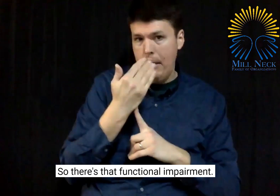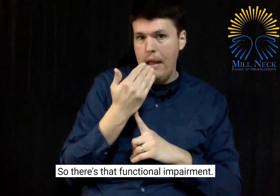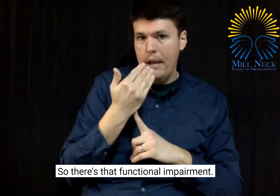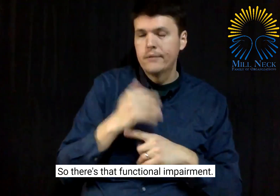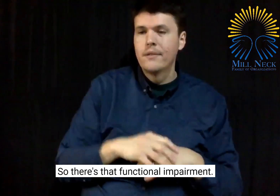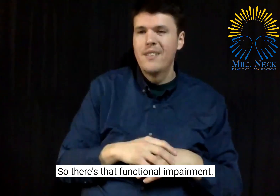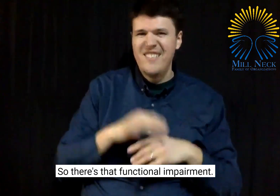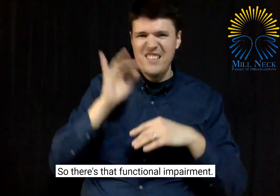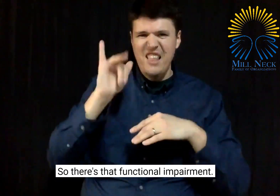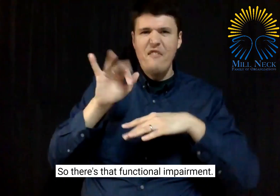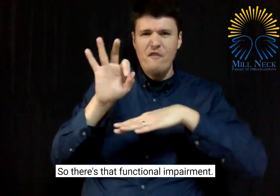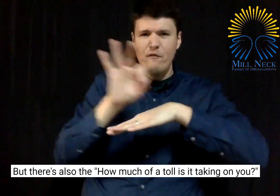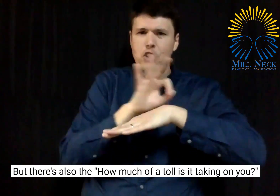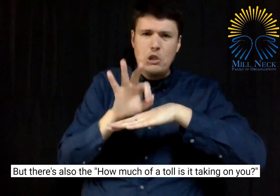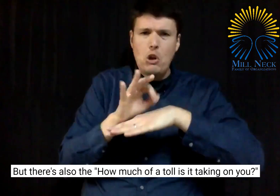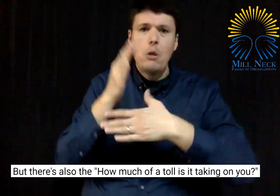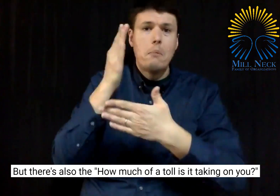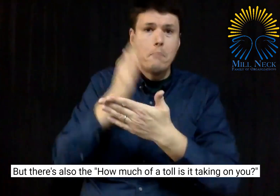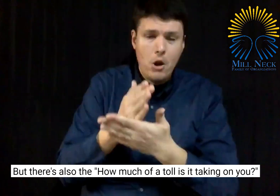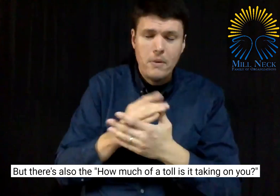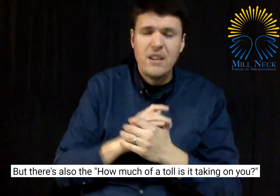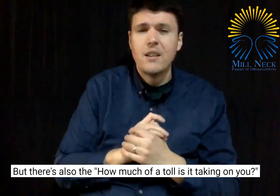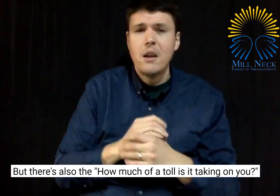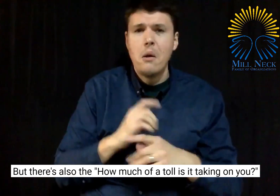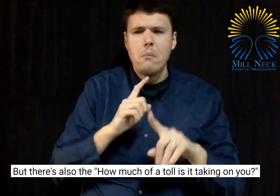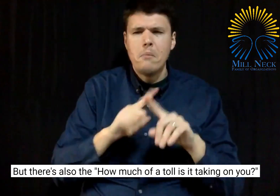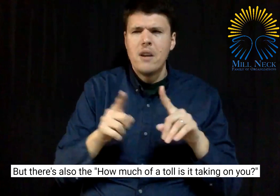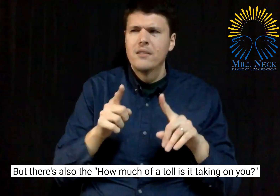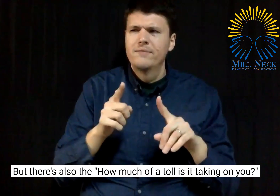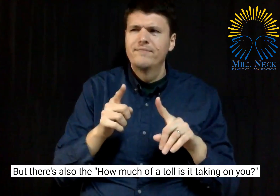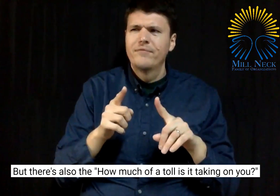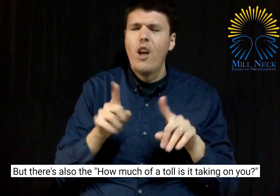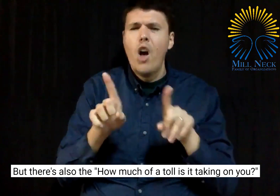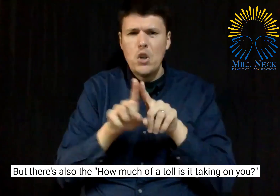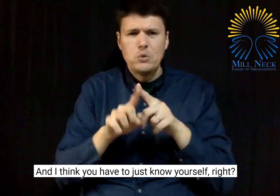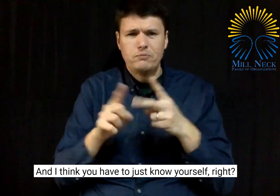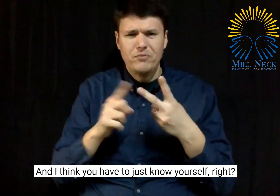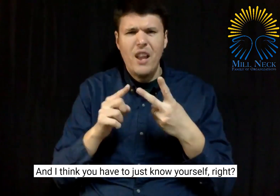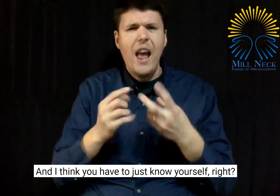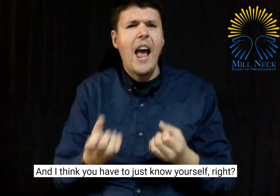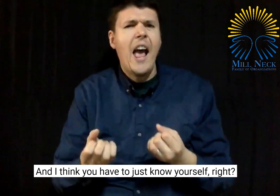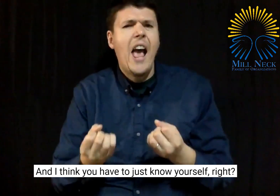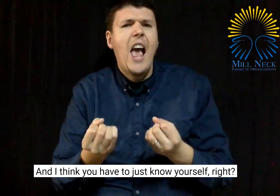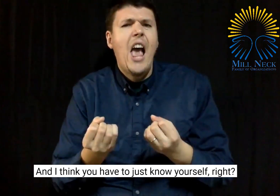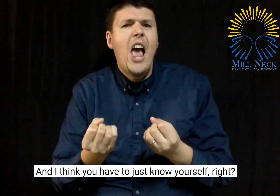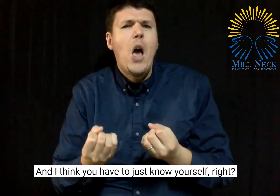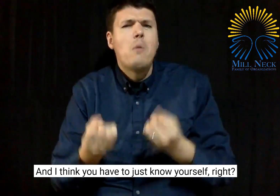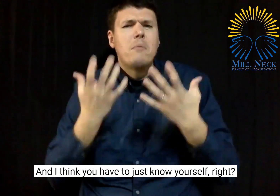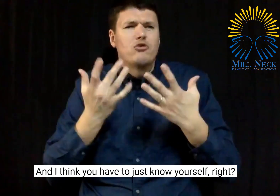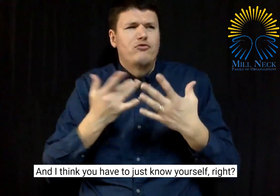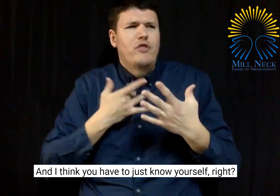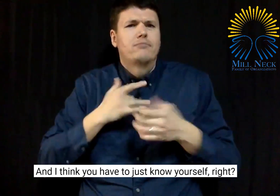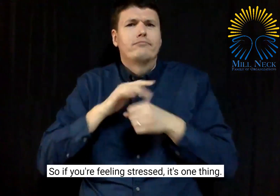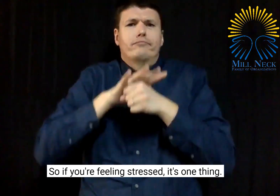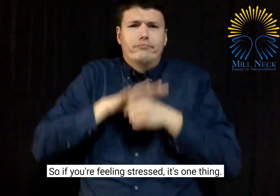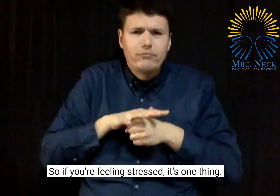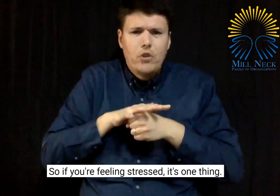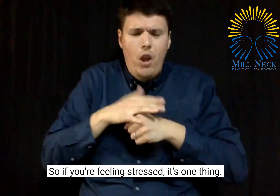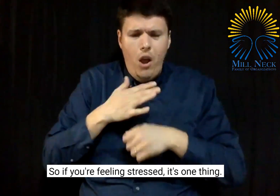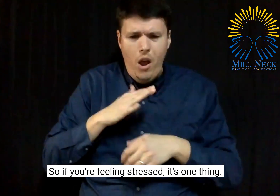functional impairment, but there's also like the how much of a toll is it taking on you? And I think you have to just know yourself, right? So if you're feeling stressed,